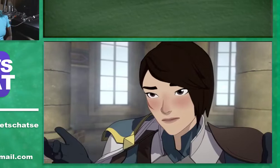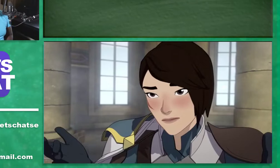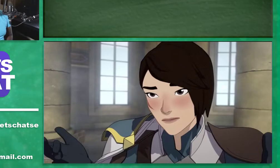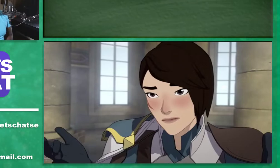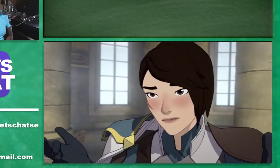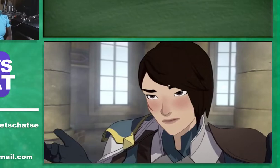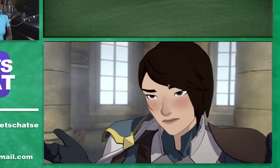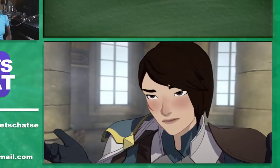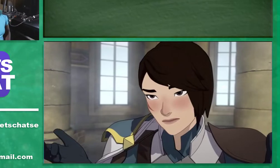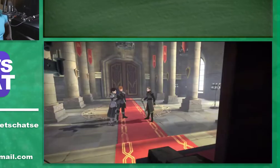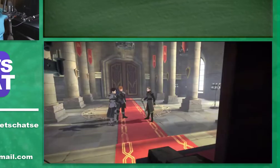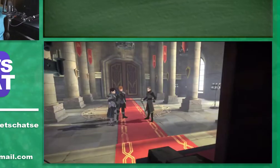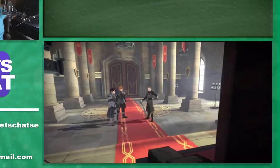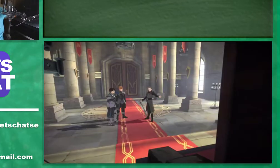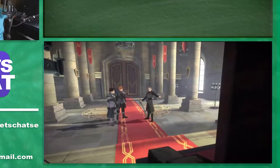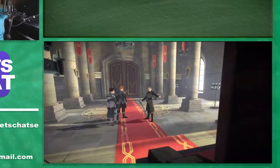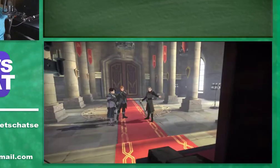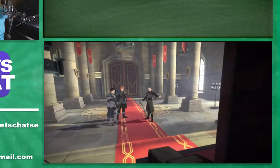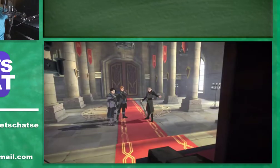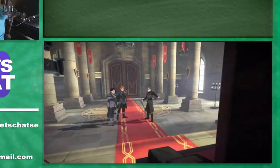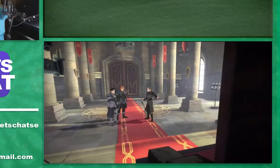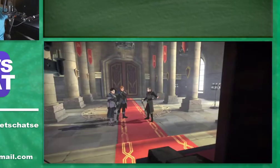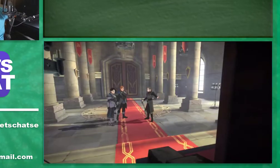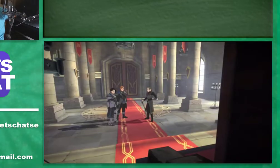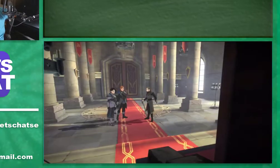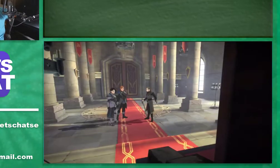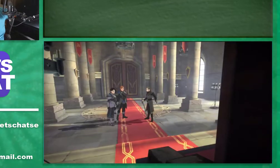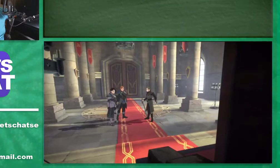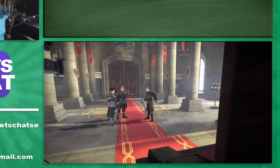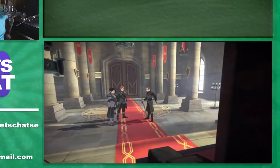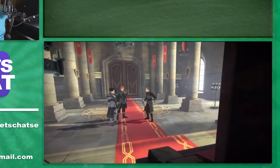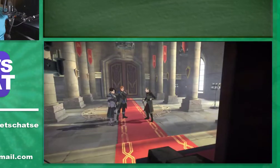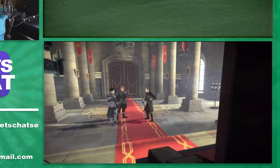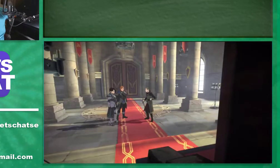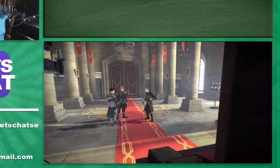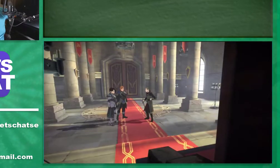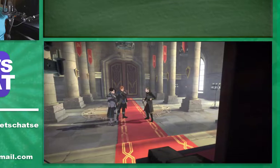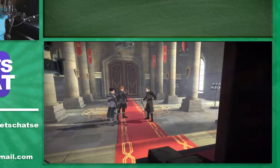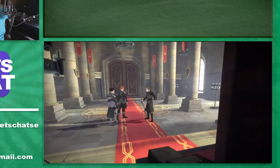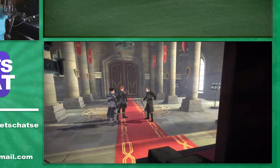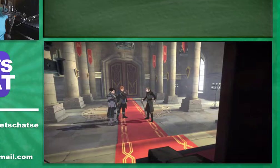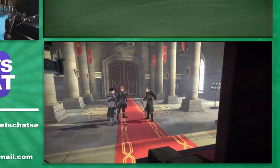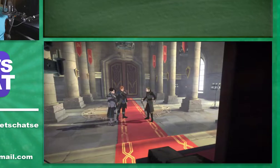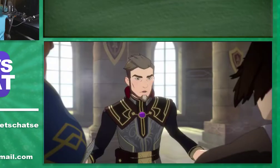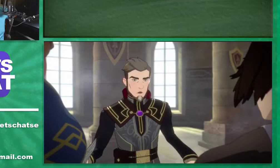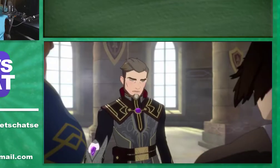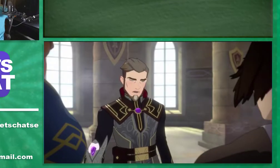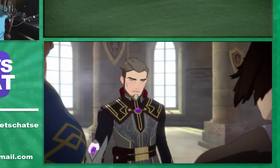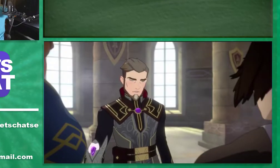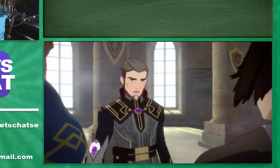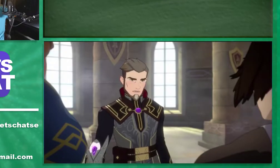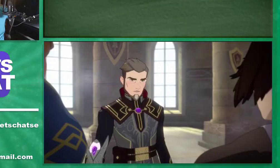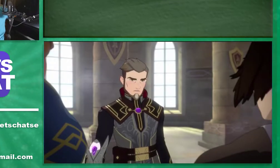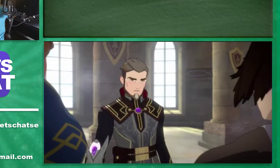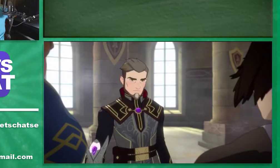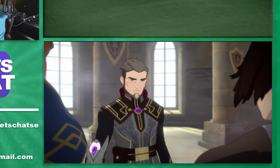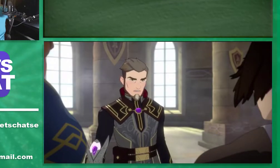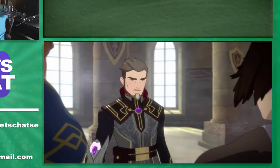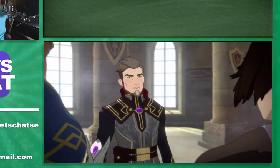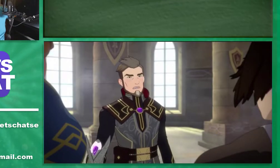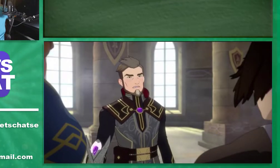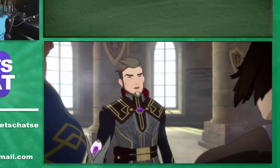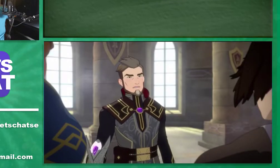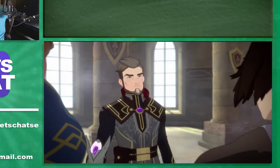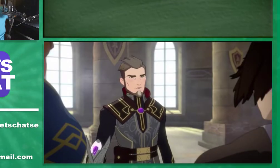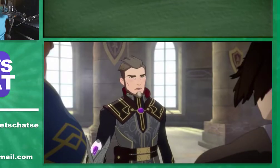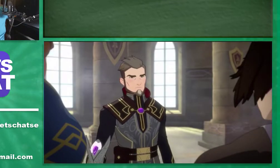wrong? Wrong. He did. His own stubborn ways stopped me from helping him. I love this voice actor so much. You know him as well as I do. He's great.